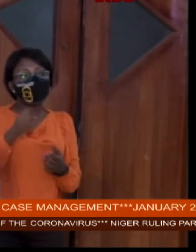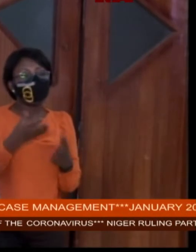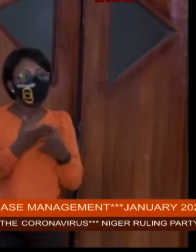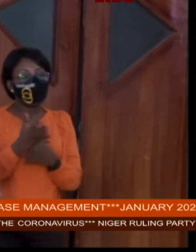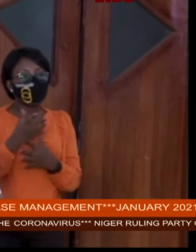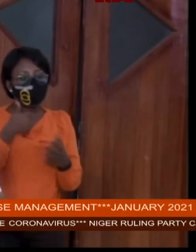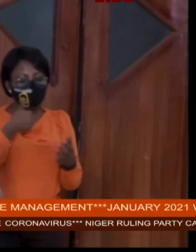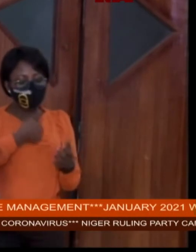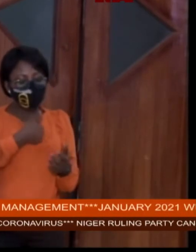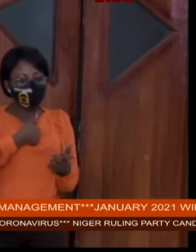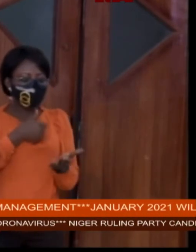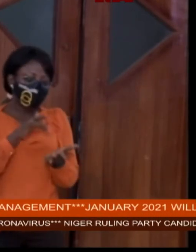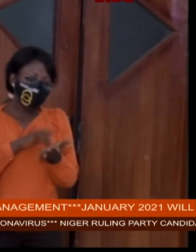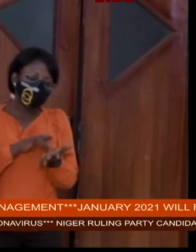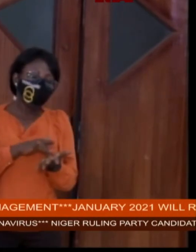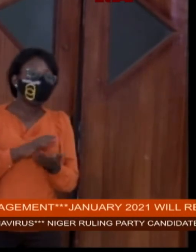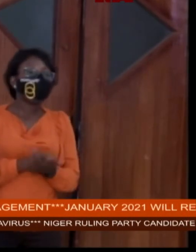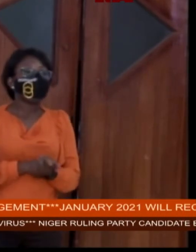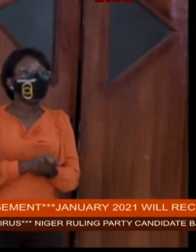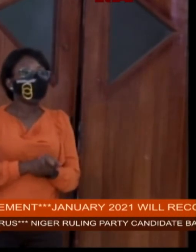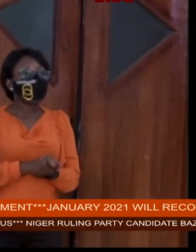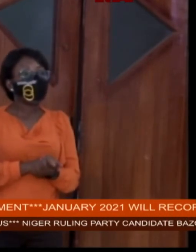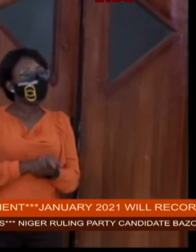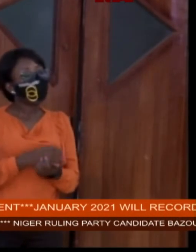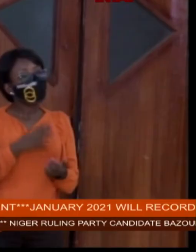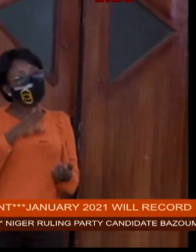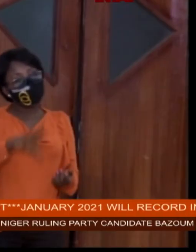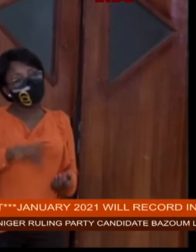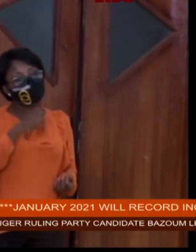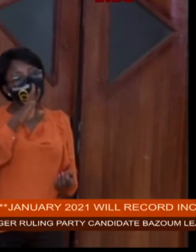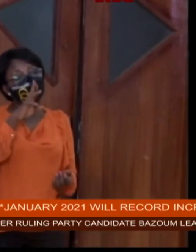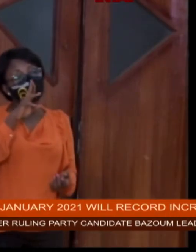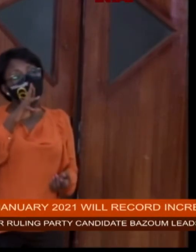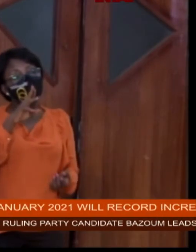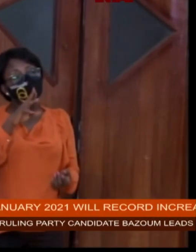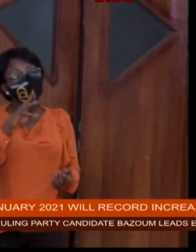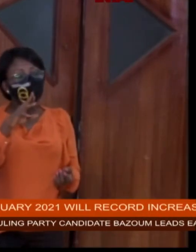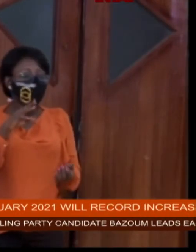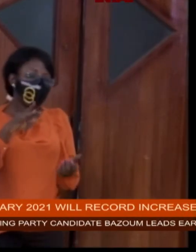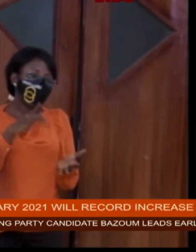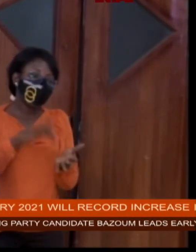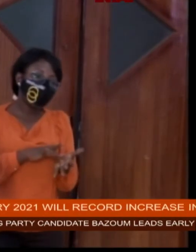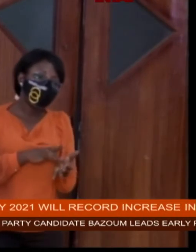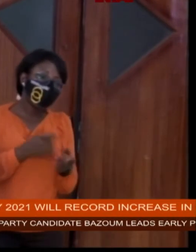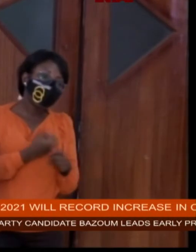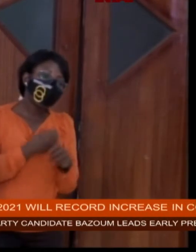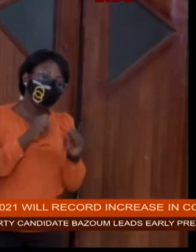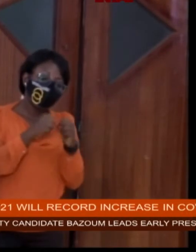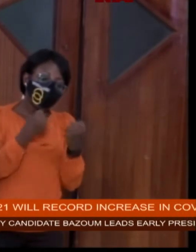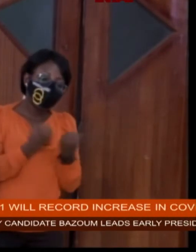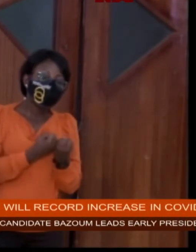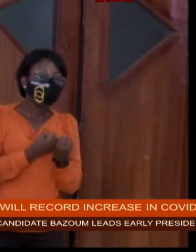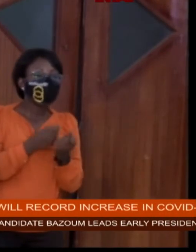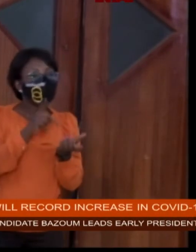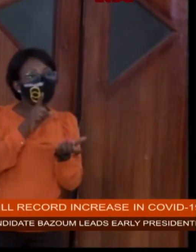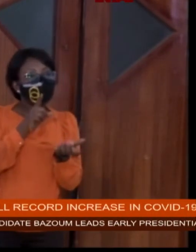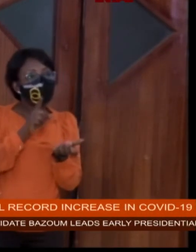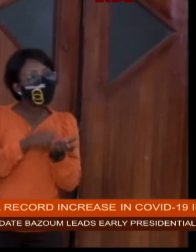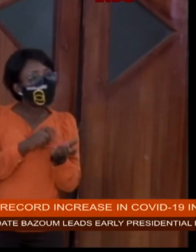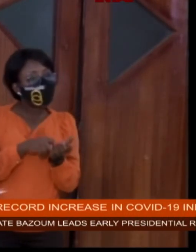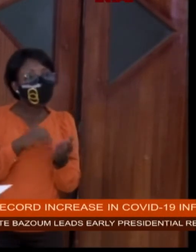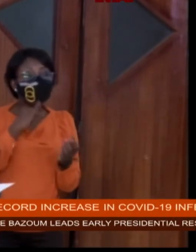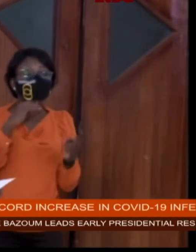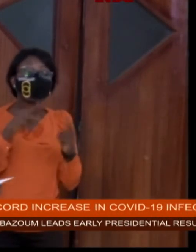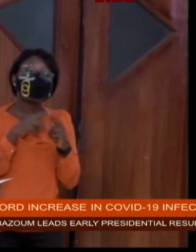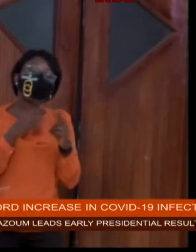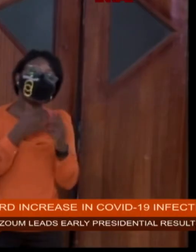course, you've been reminded that picking up prescriptions from the social media amounts to self-medication, and that